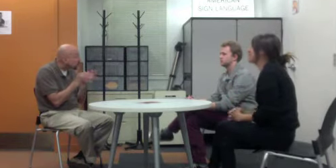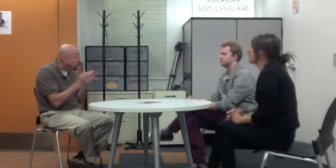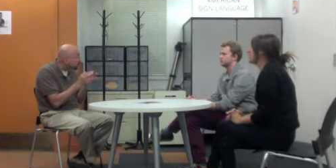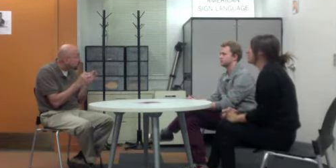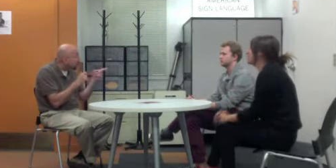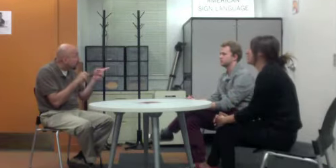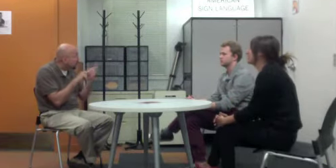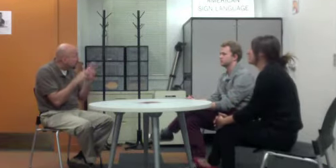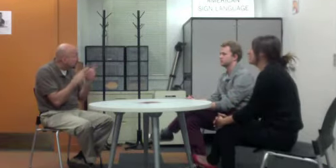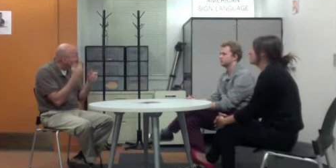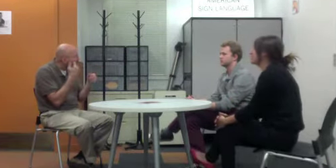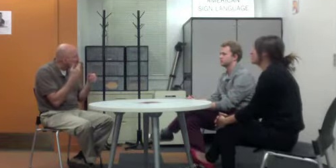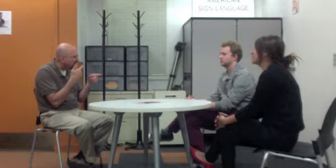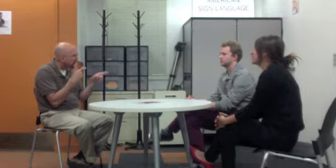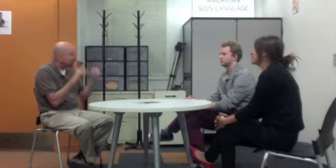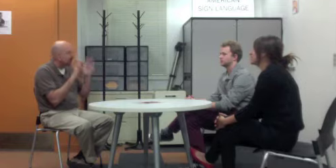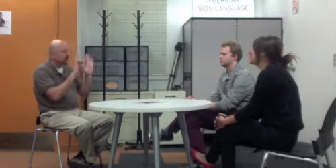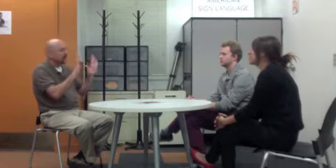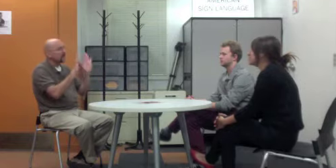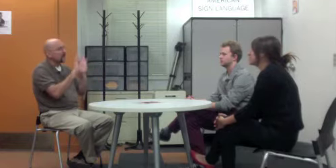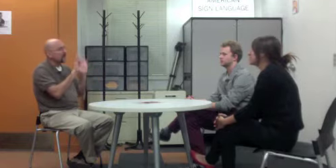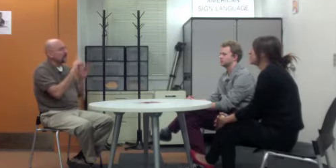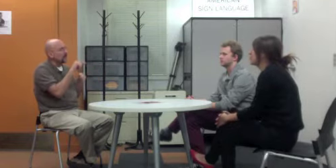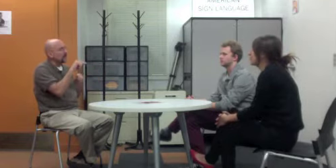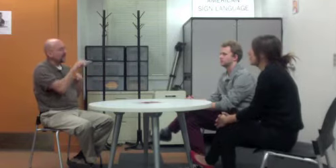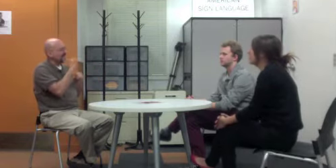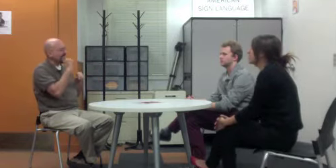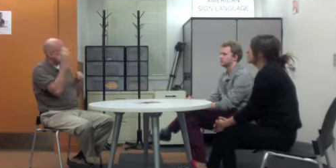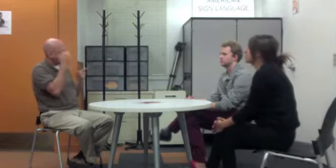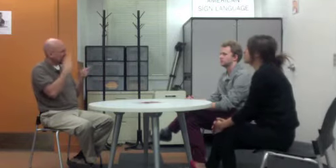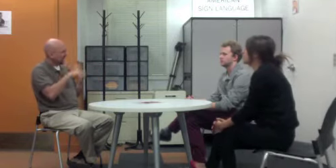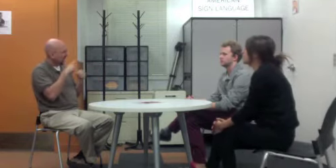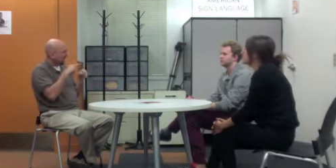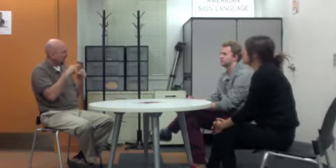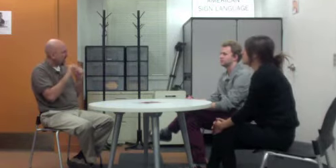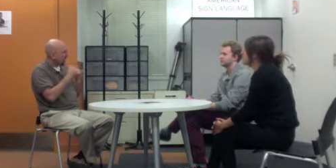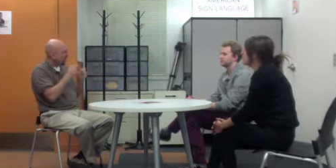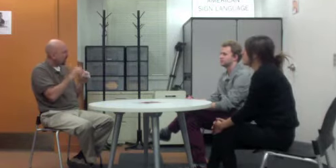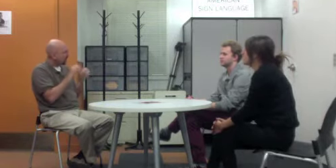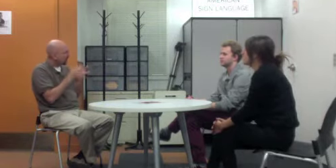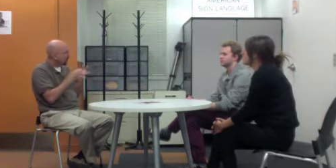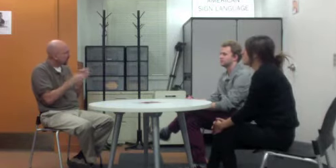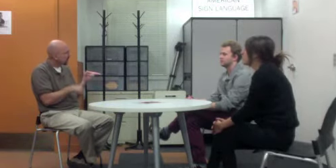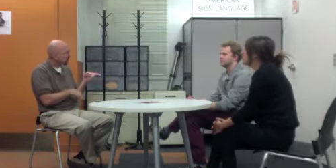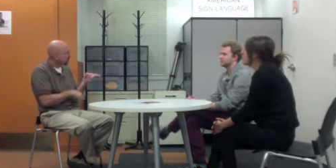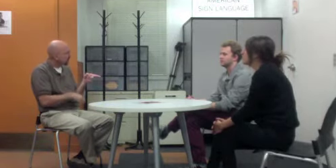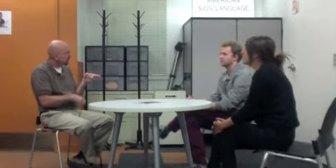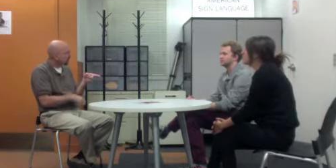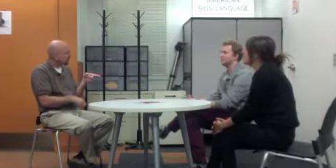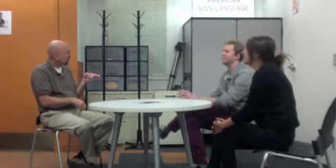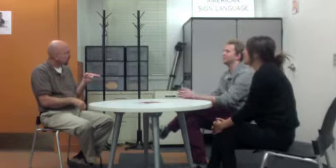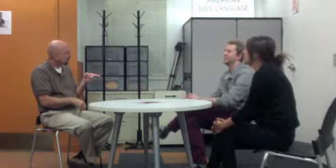And you're an interpreter? You're interpreting student? Wait. So, you don't know sign? How can you interpret?